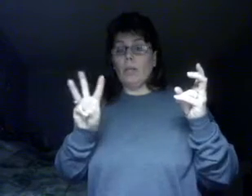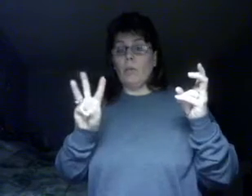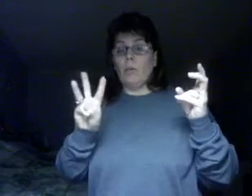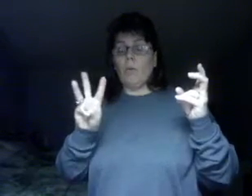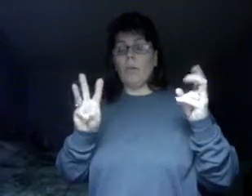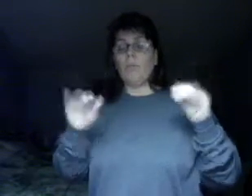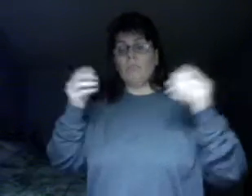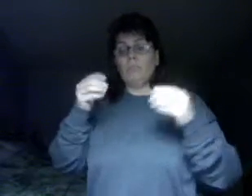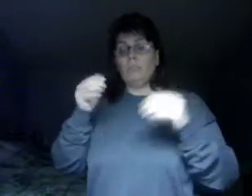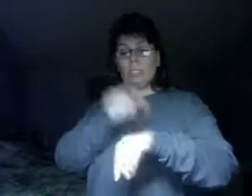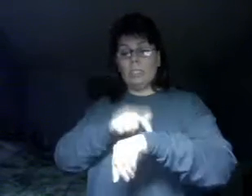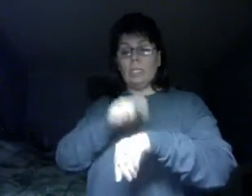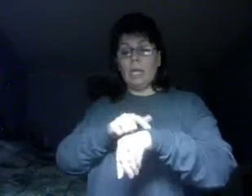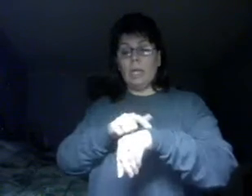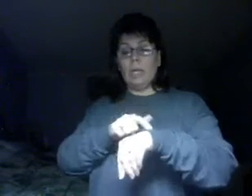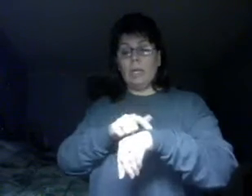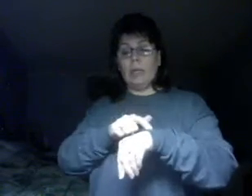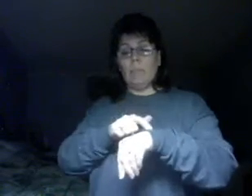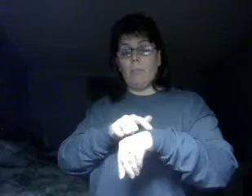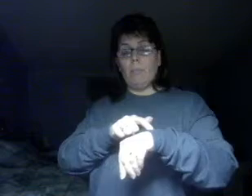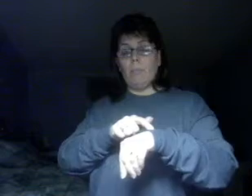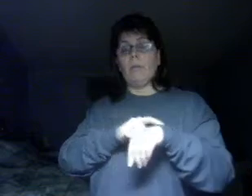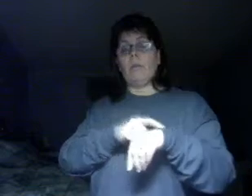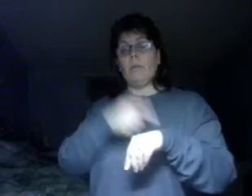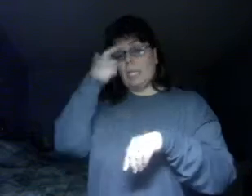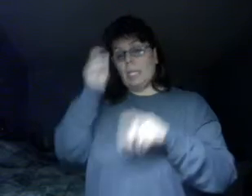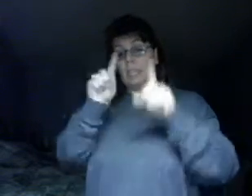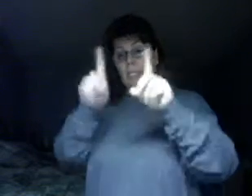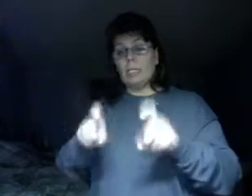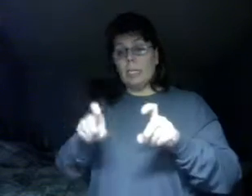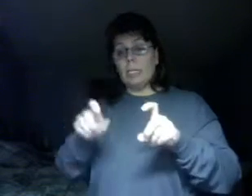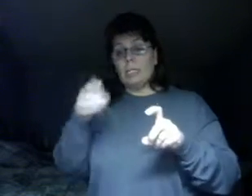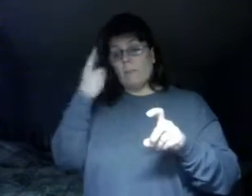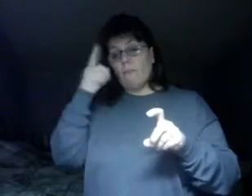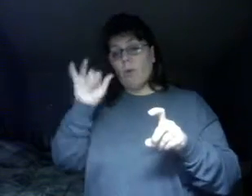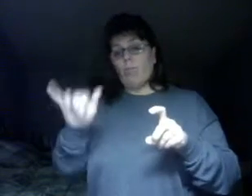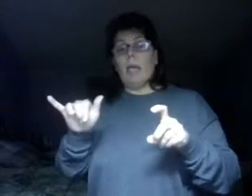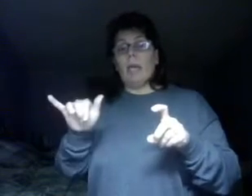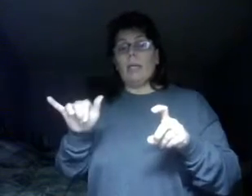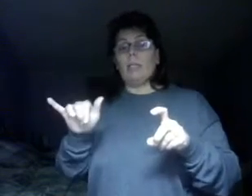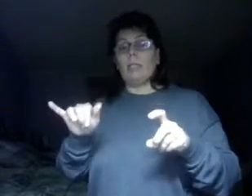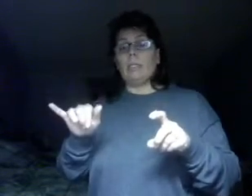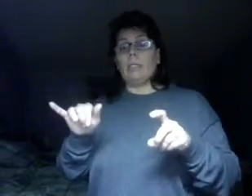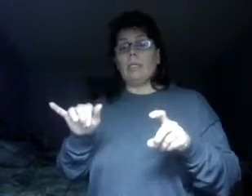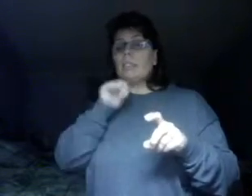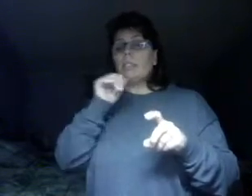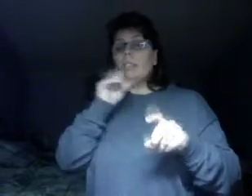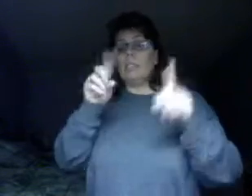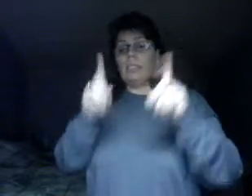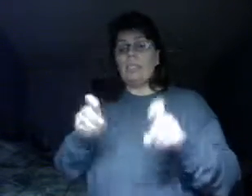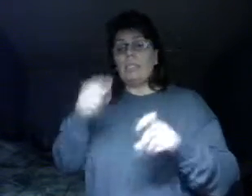test for HIV infection does not test for the presence of the virus. It tests for the presence of antibodies to the